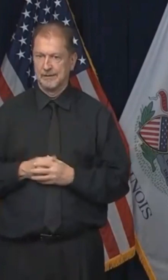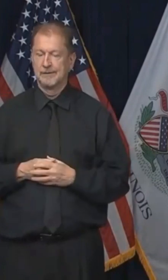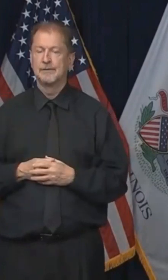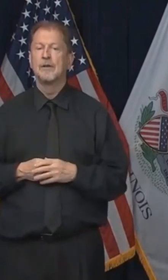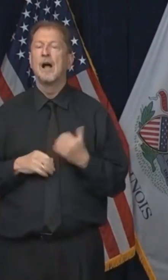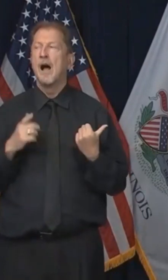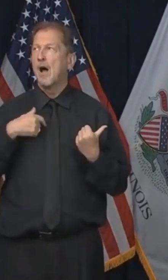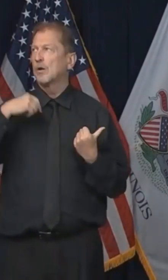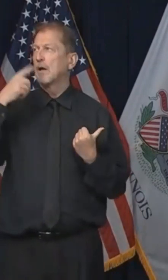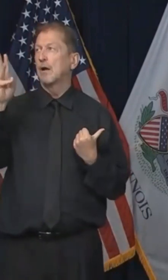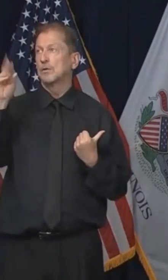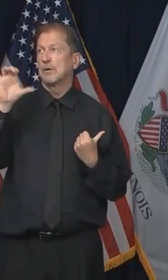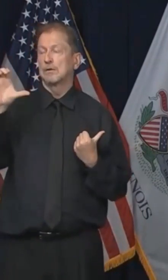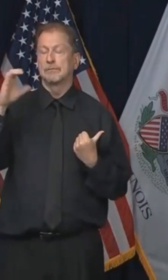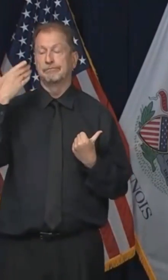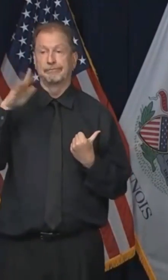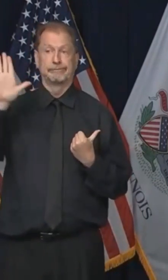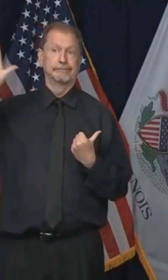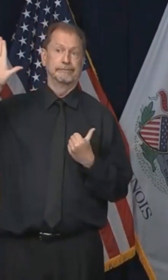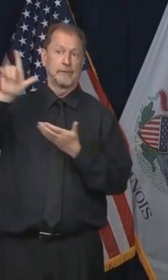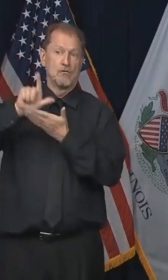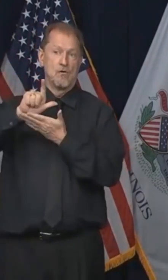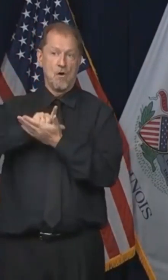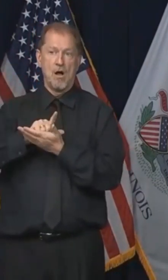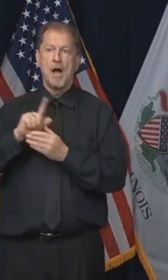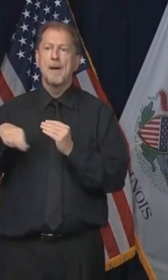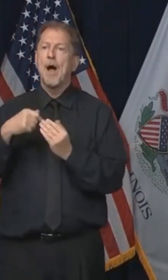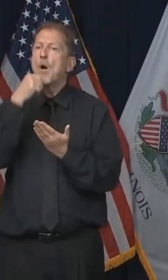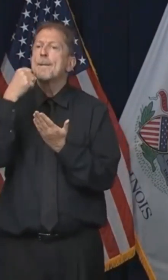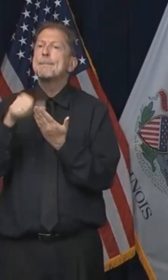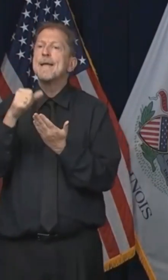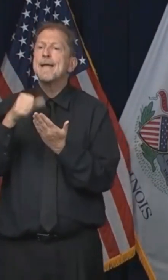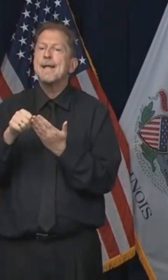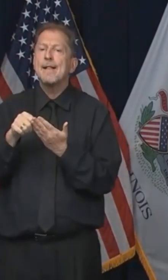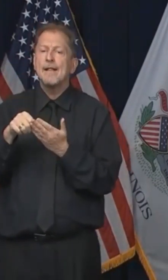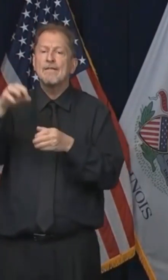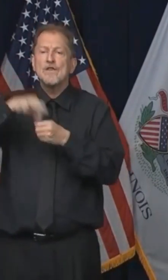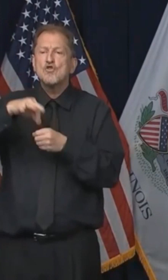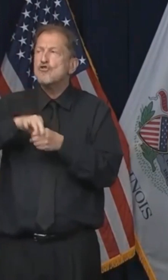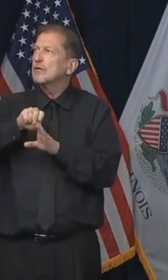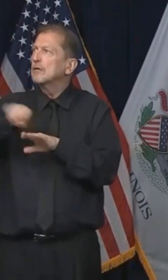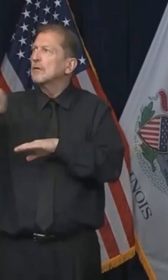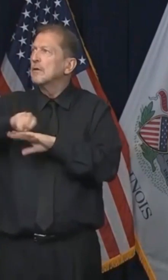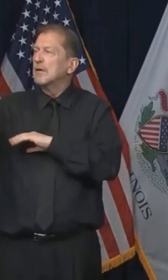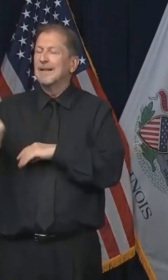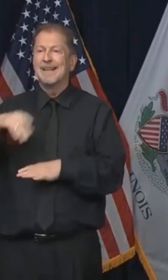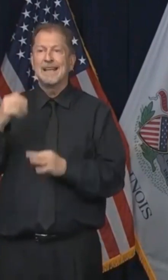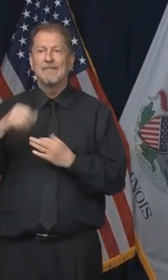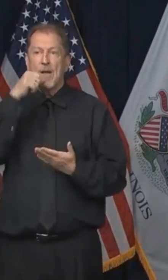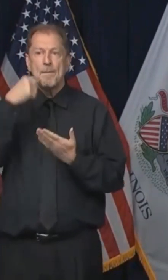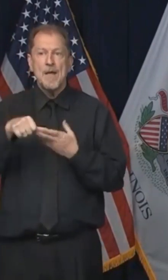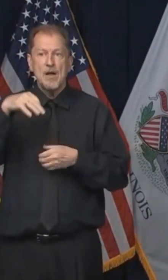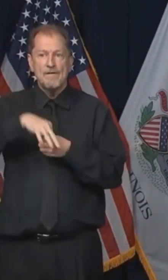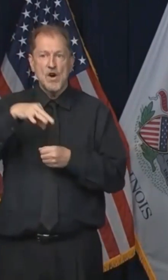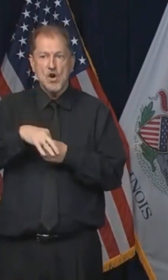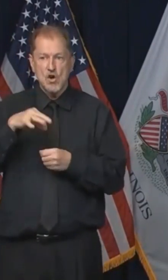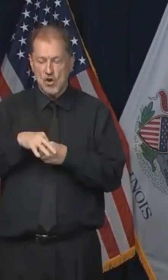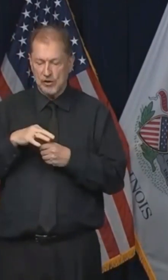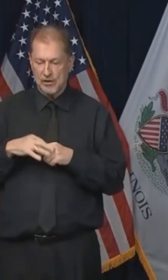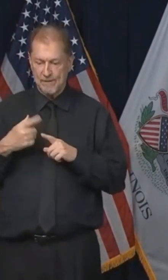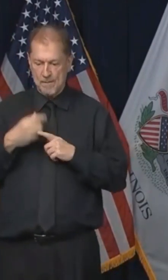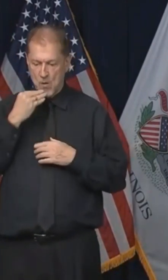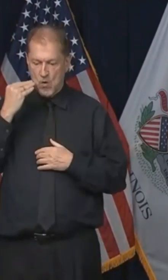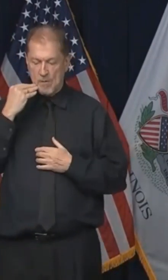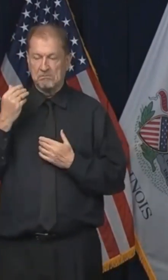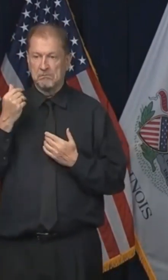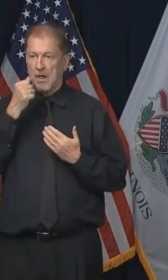to Wisconsin, I don't know what the laws are about mail ballots in Wisconsin, mail-in ballots and absentee balloting, but it was